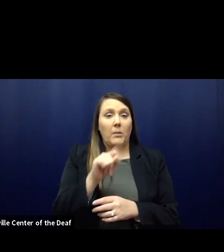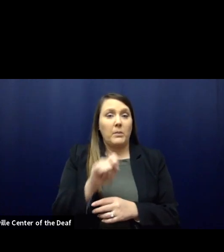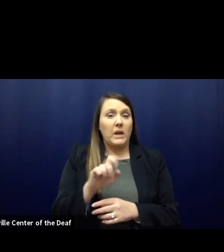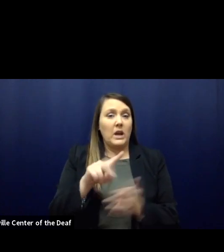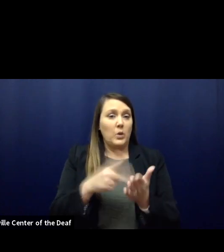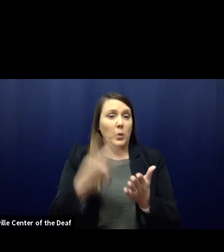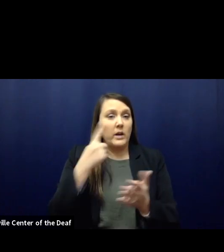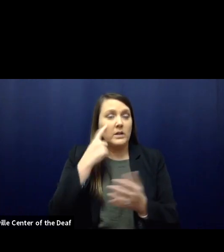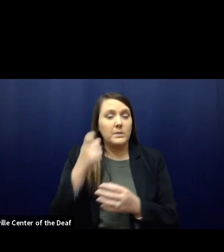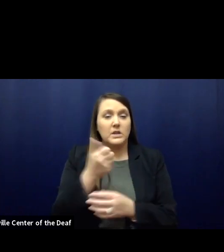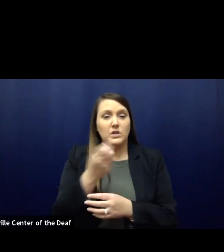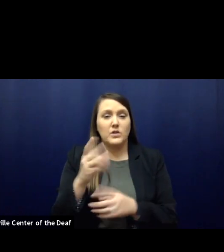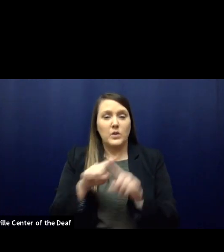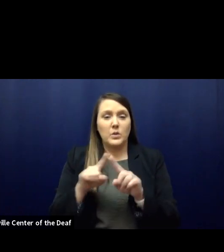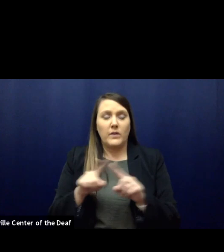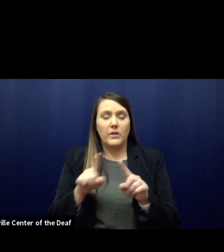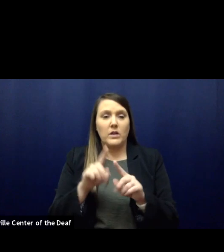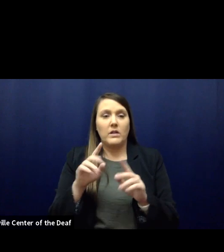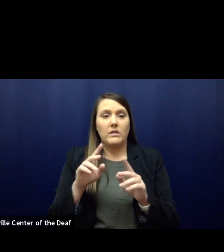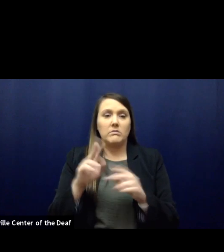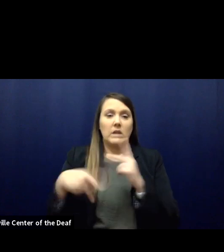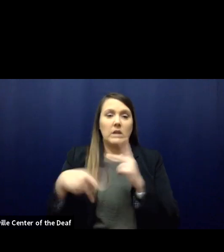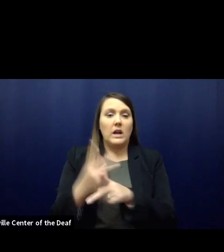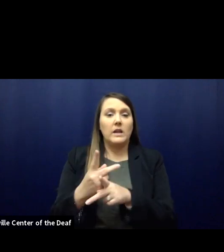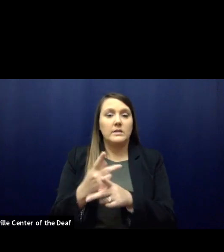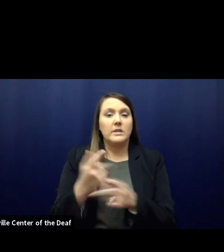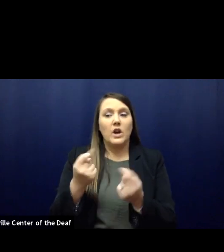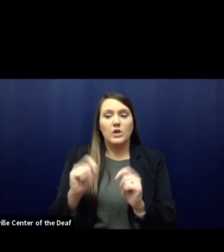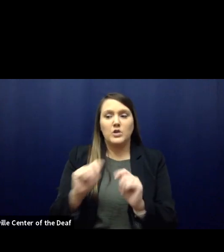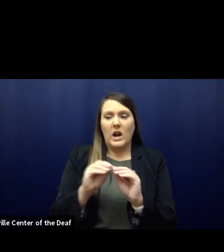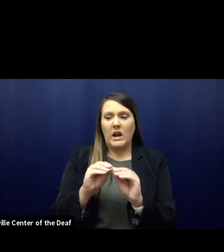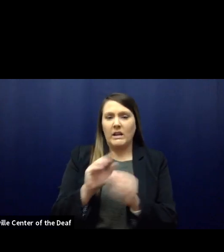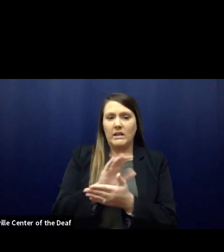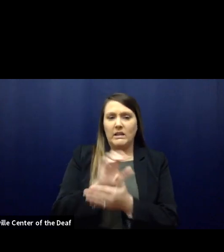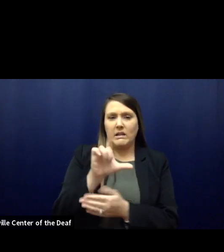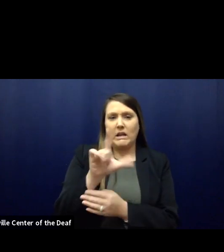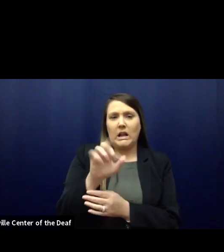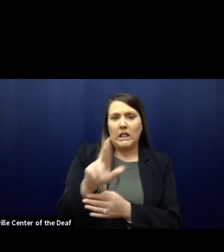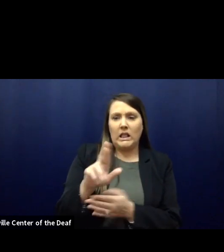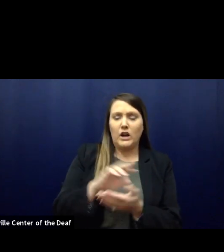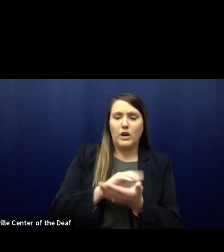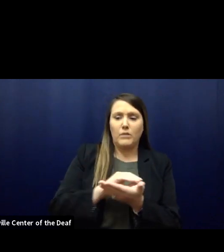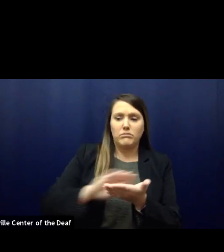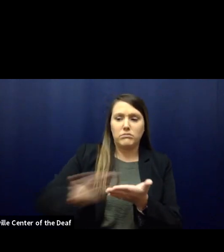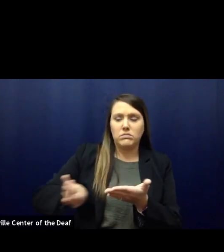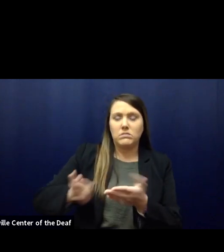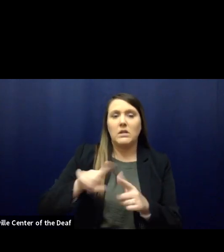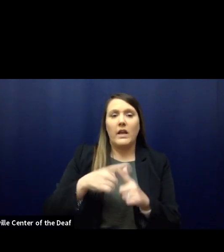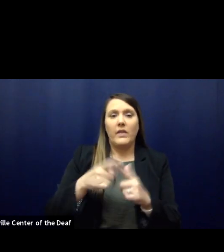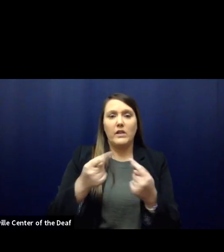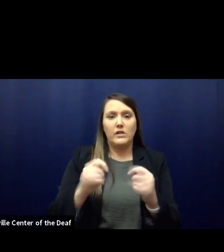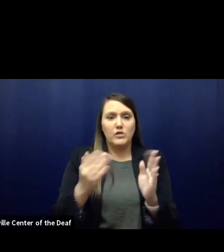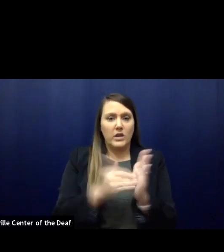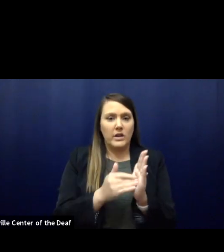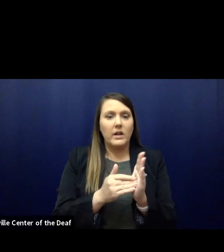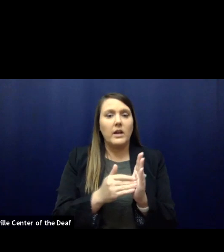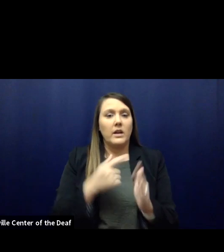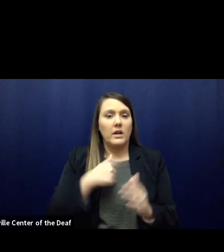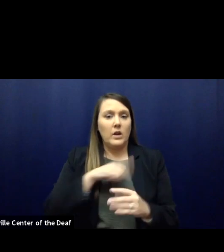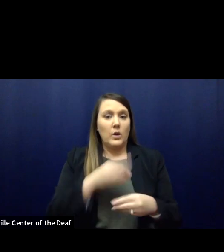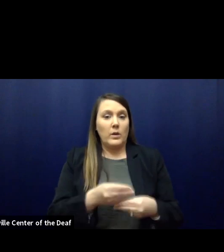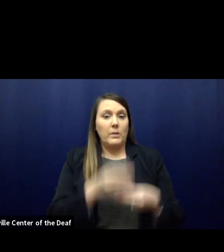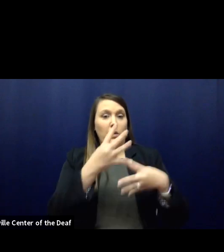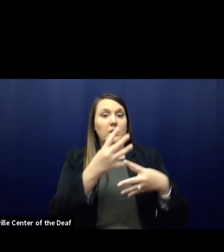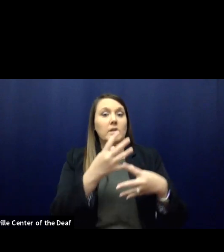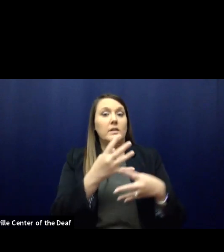cache. I would try to clear that out and try again, and then let us know if that's not working. But as we look at it, yeah, we pulled it up. Actually,